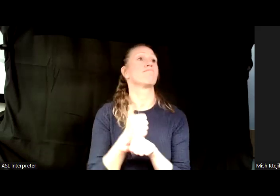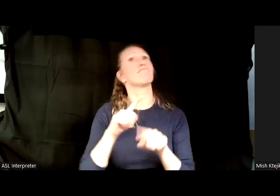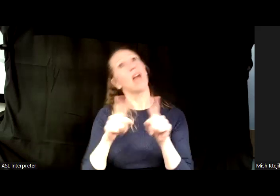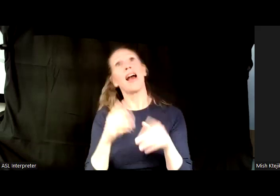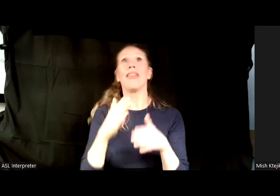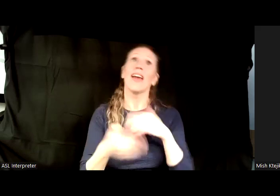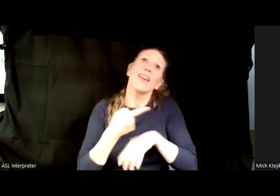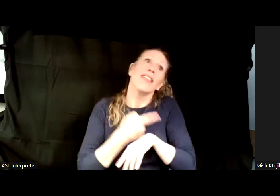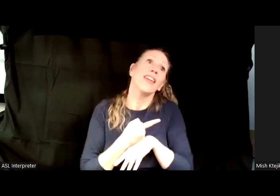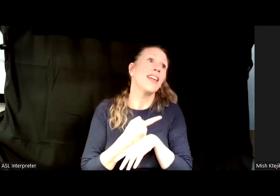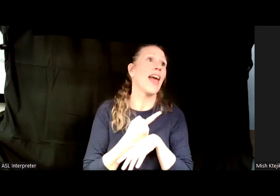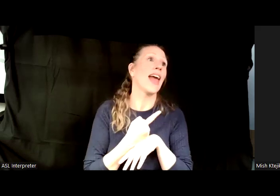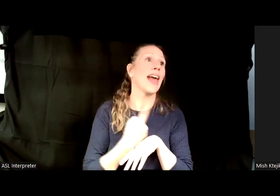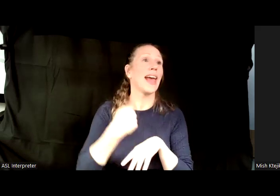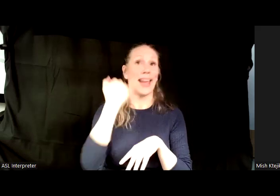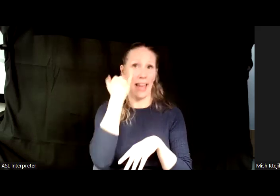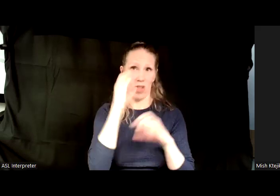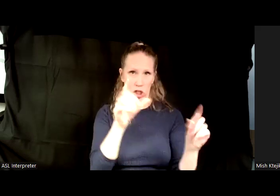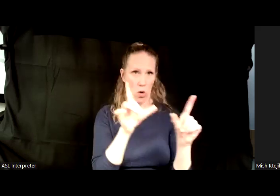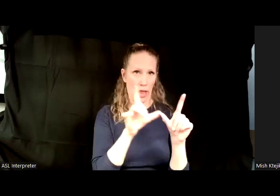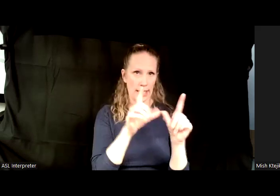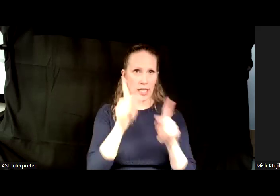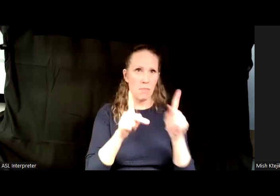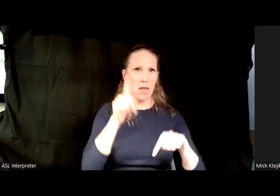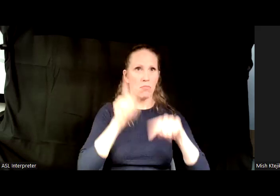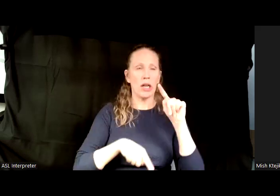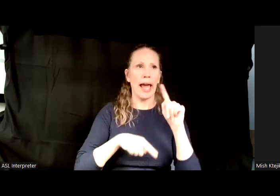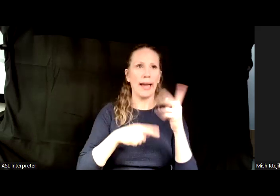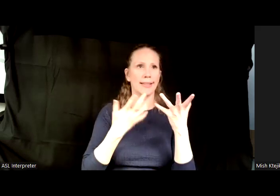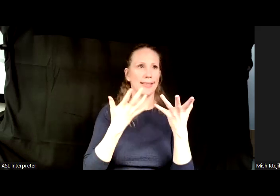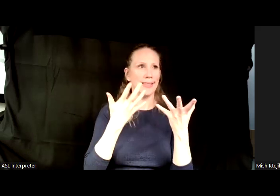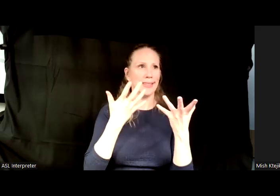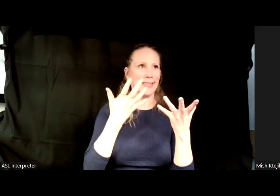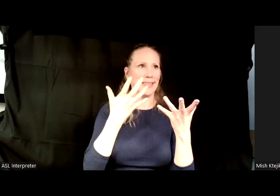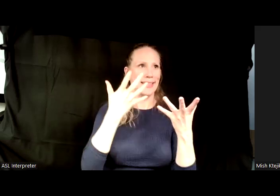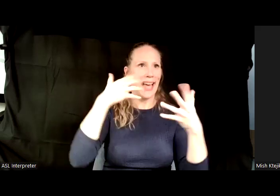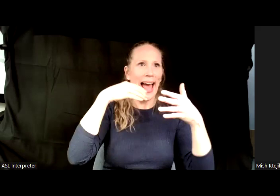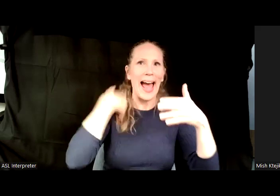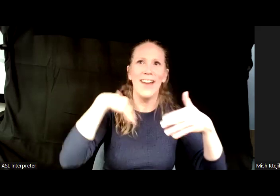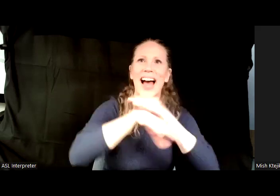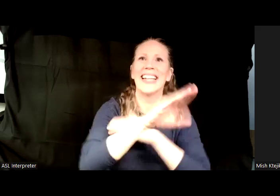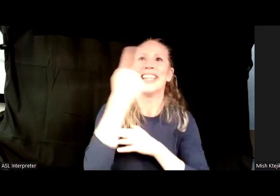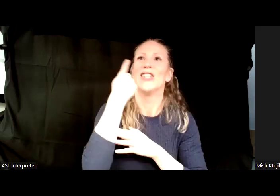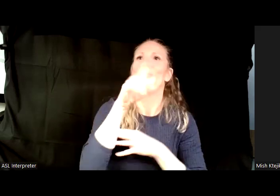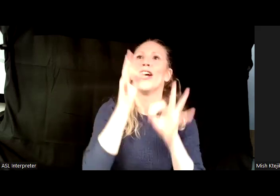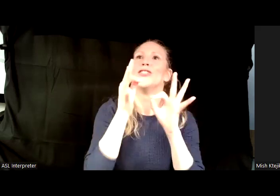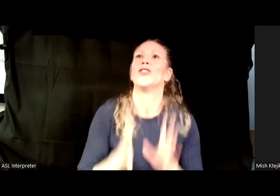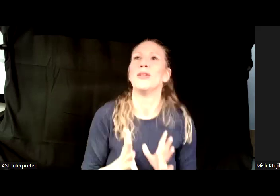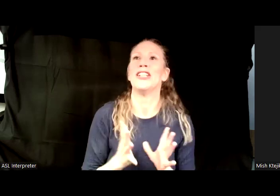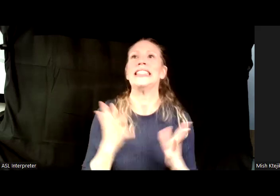at the end of the day, if we don't have licensing, then people can't get interpreting services. So I think I can make the